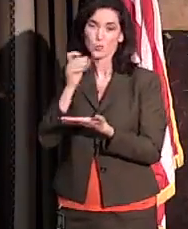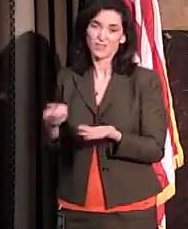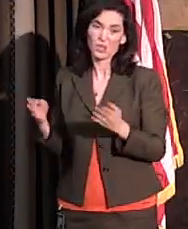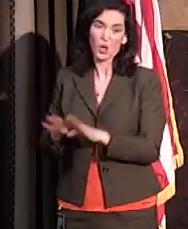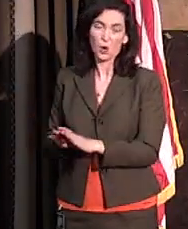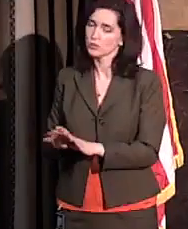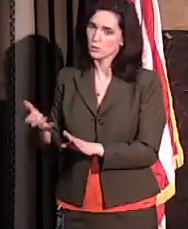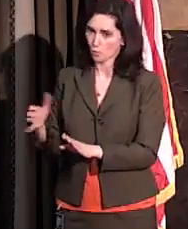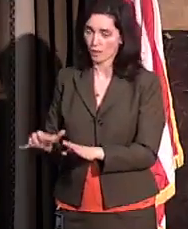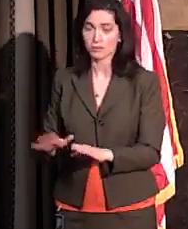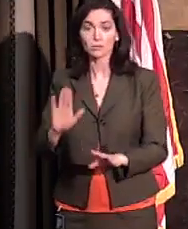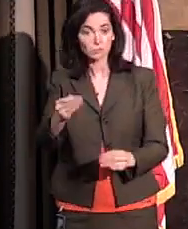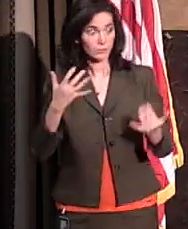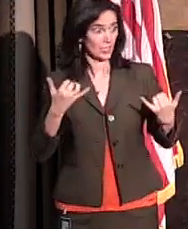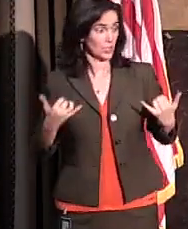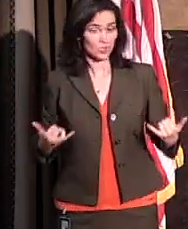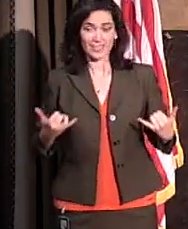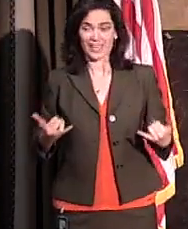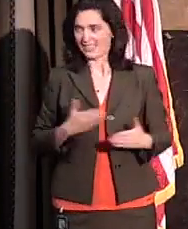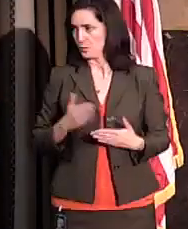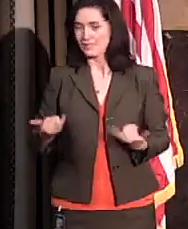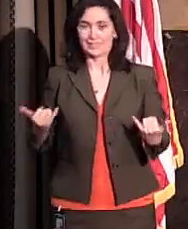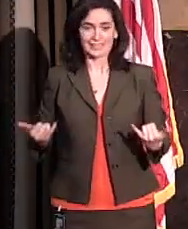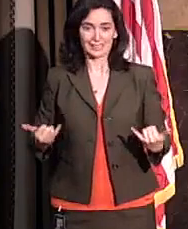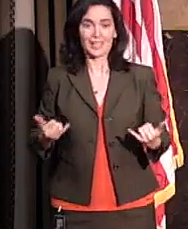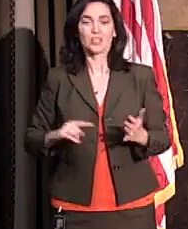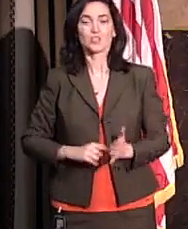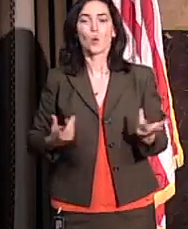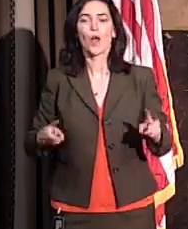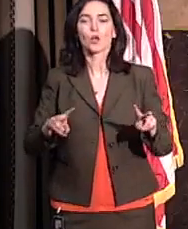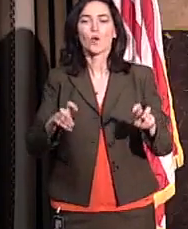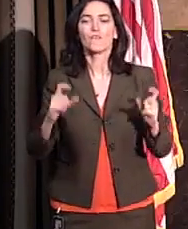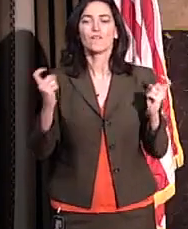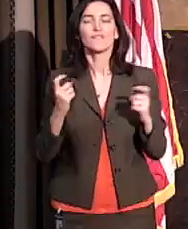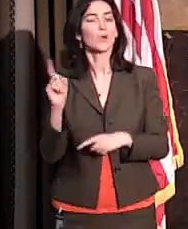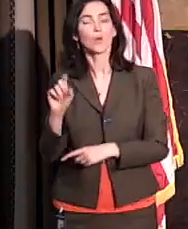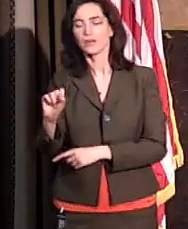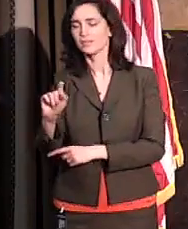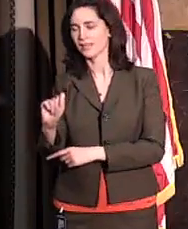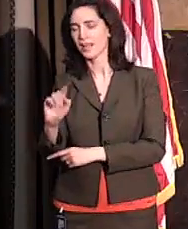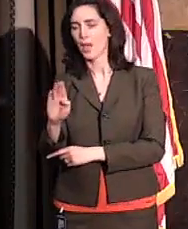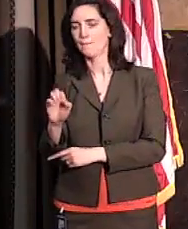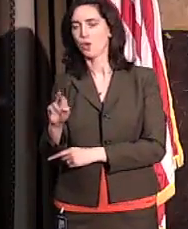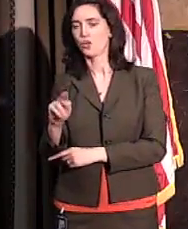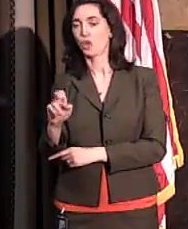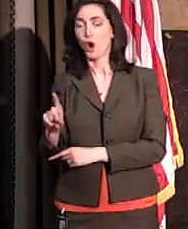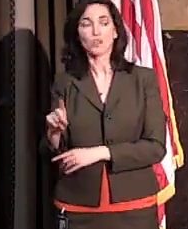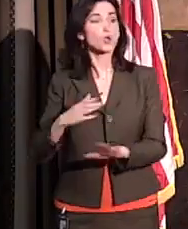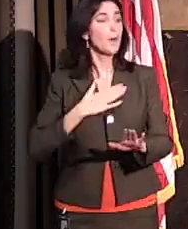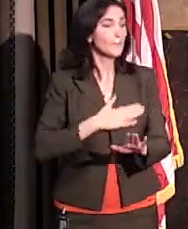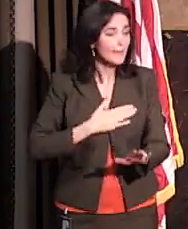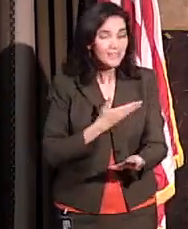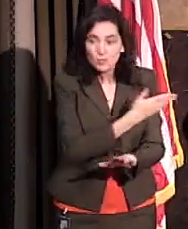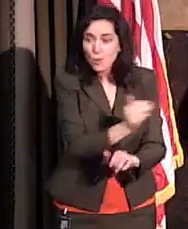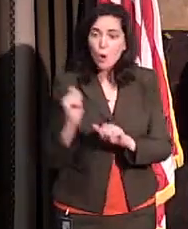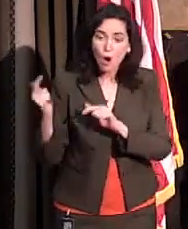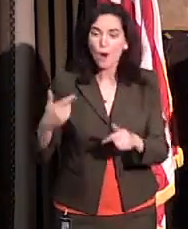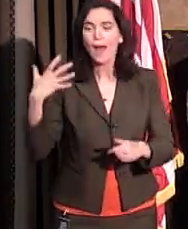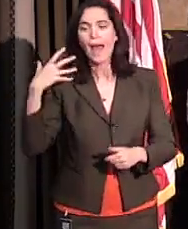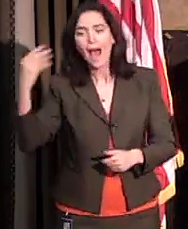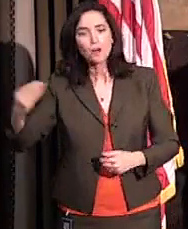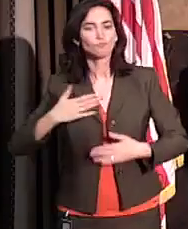we're kicking off, actually today, we're kicking off the Crawfish Fest in St. Bernard. So I'm asking everyone to get out and have a